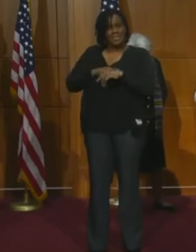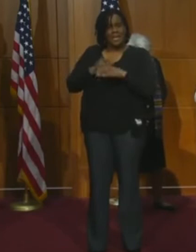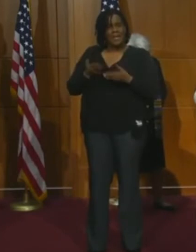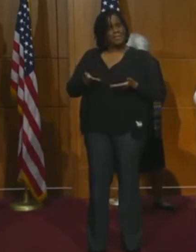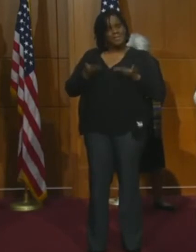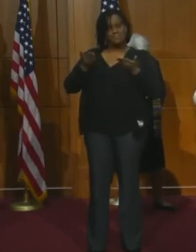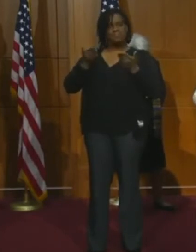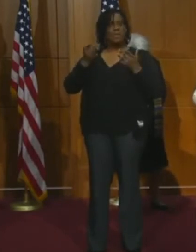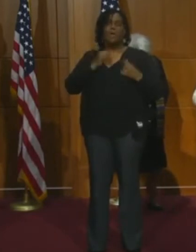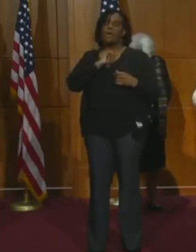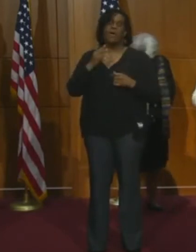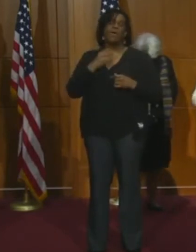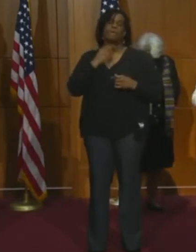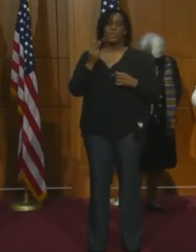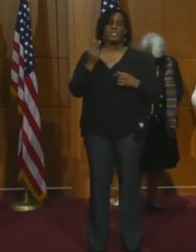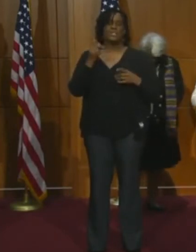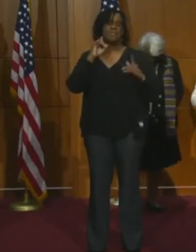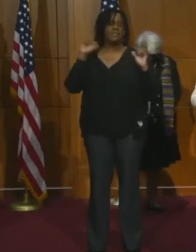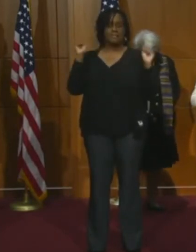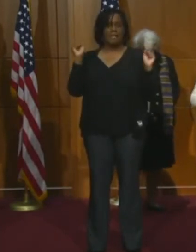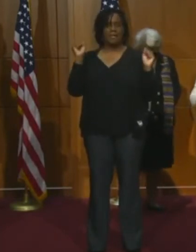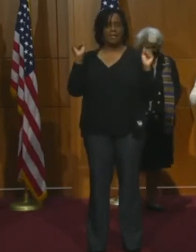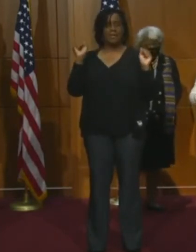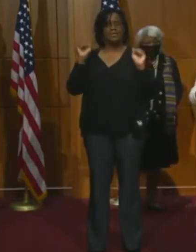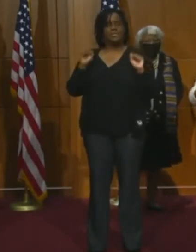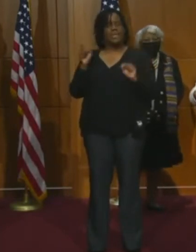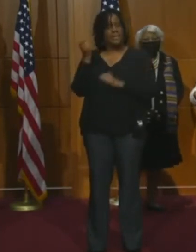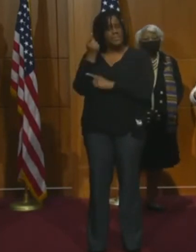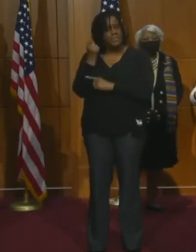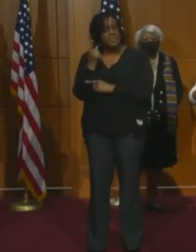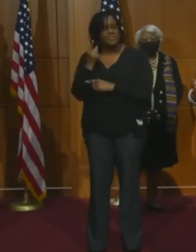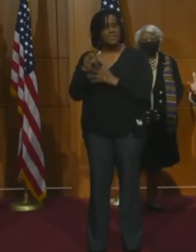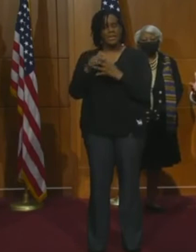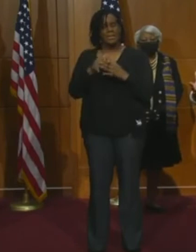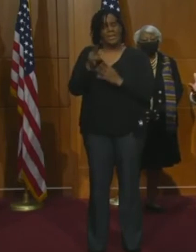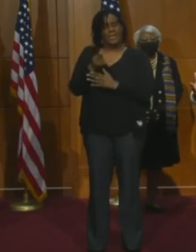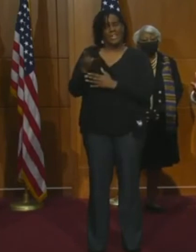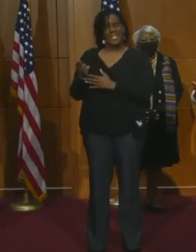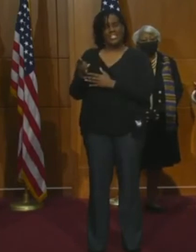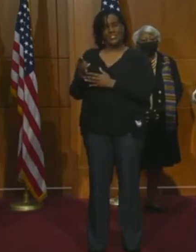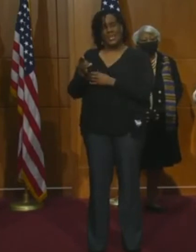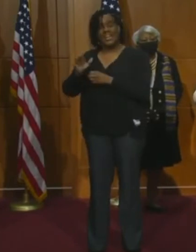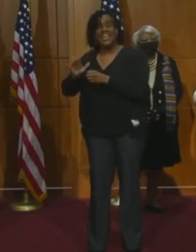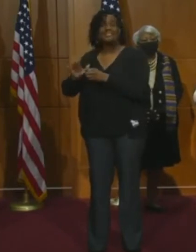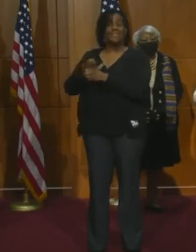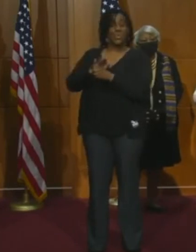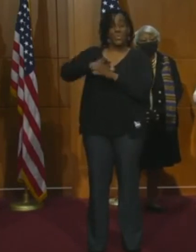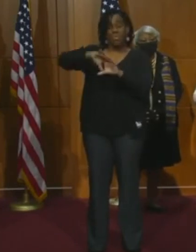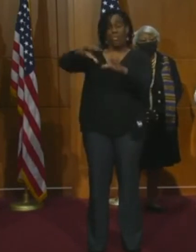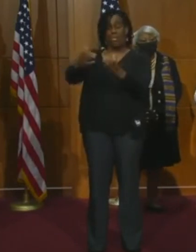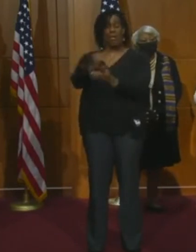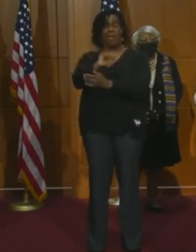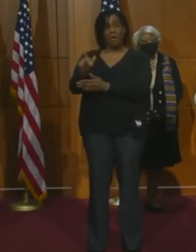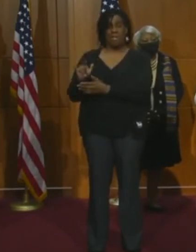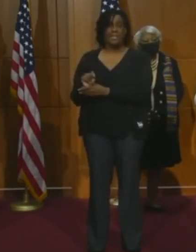all voices so that we can understand American history in its fullest.